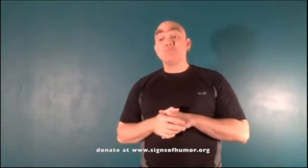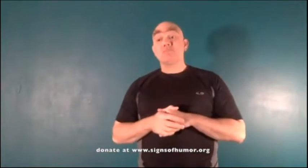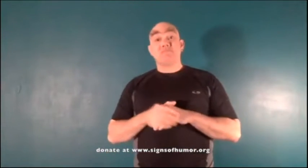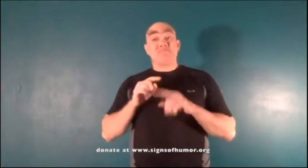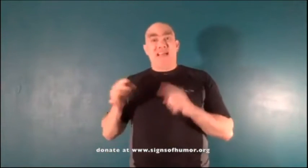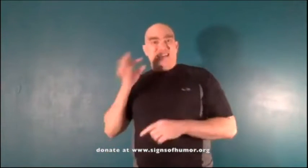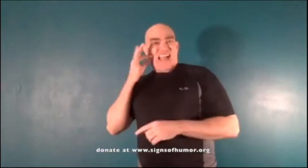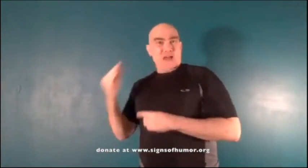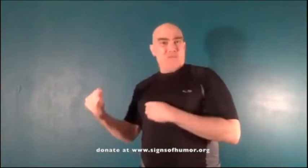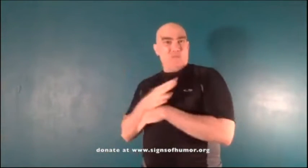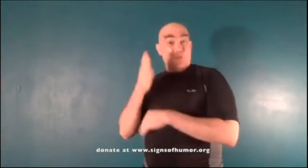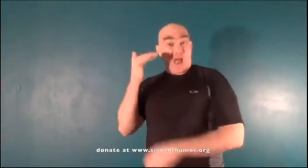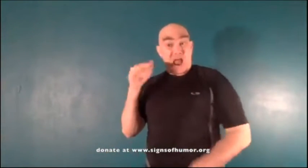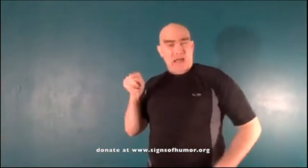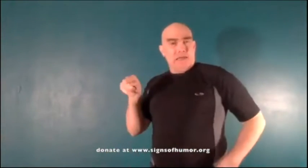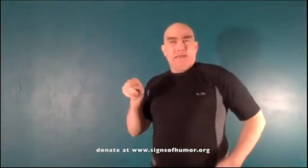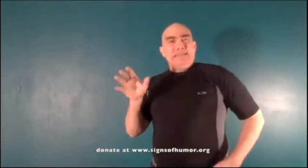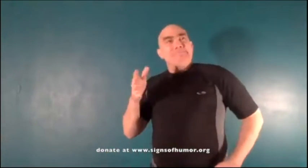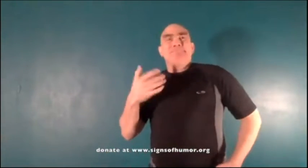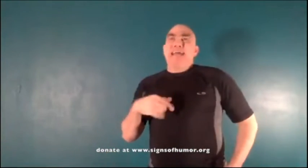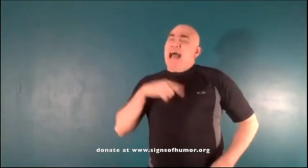spoke while I signed, which is different from American Sign Language.